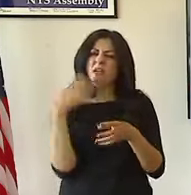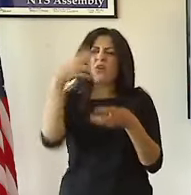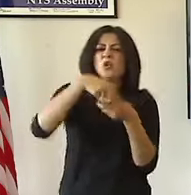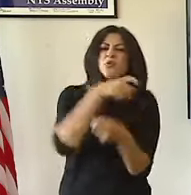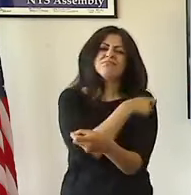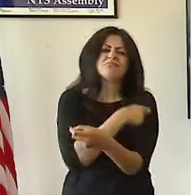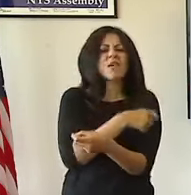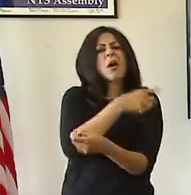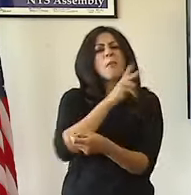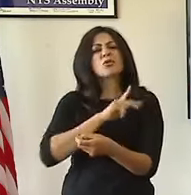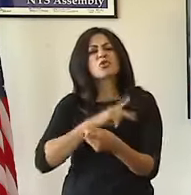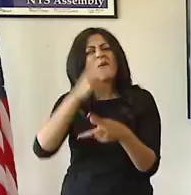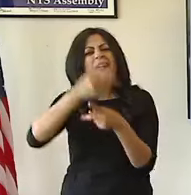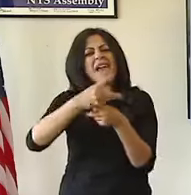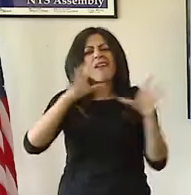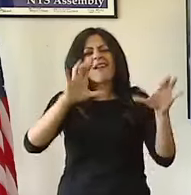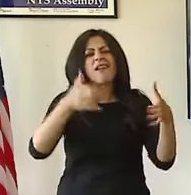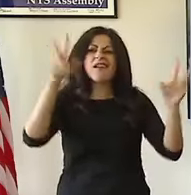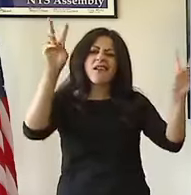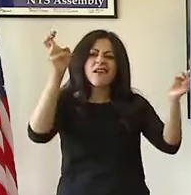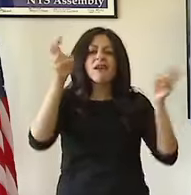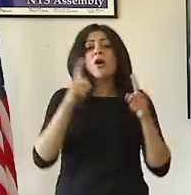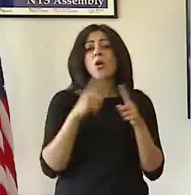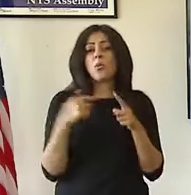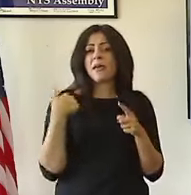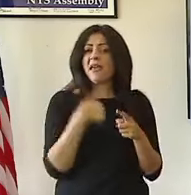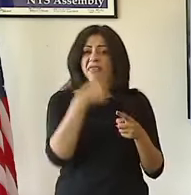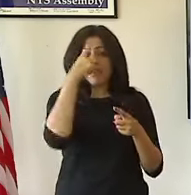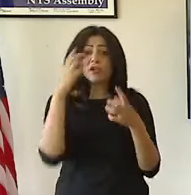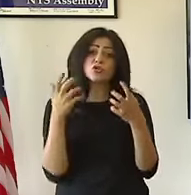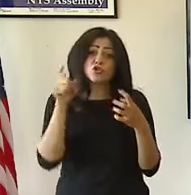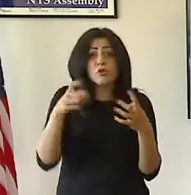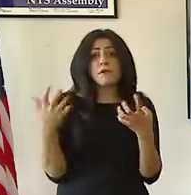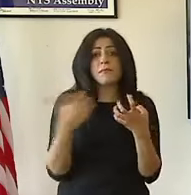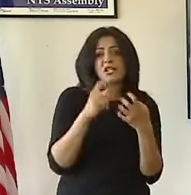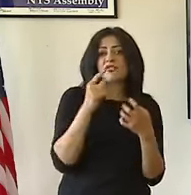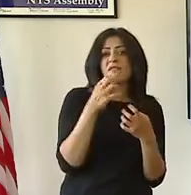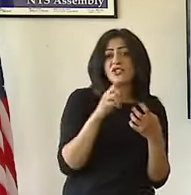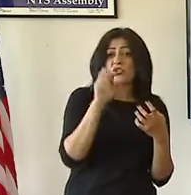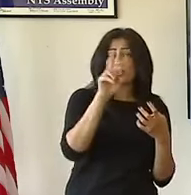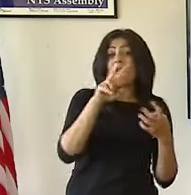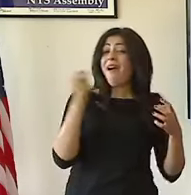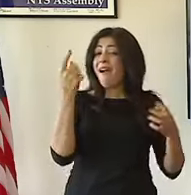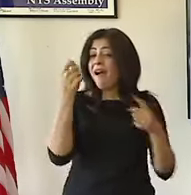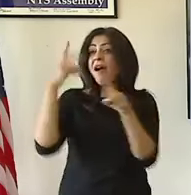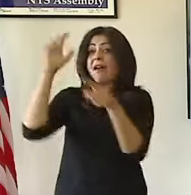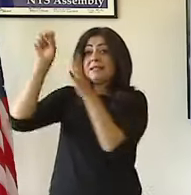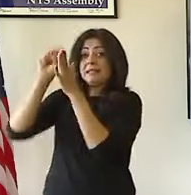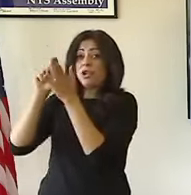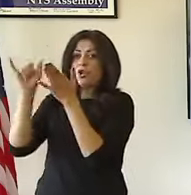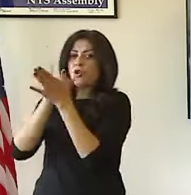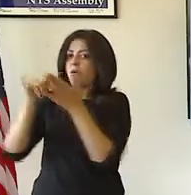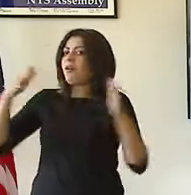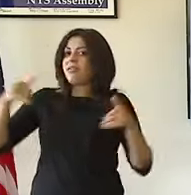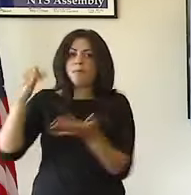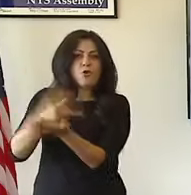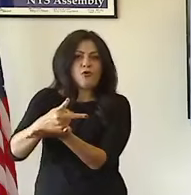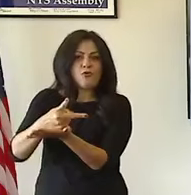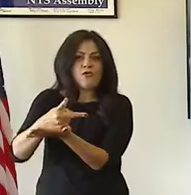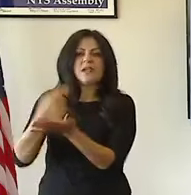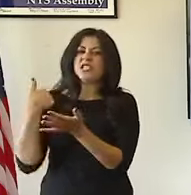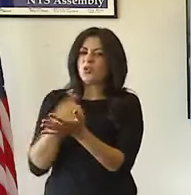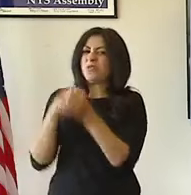care. We think that they can function in phase 2. They are not yet approved by the state of New York for phase 2. So we're going to continue to fight for that and continue to push on